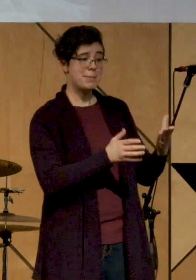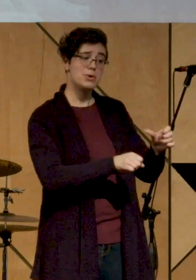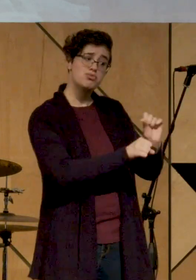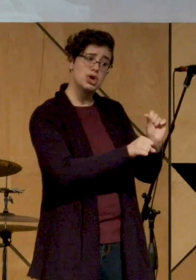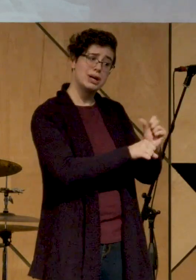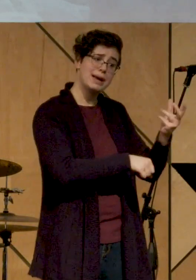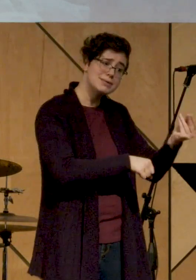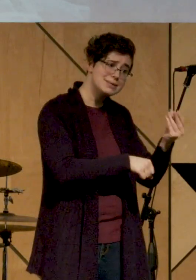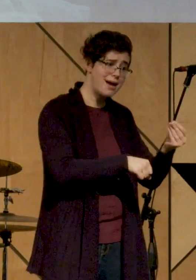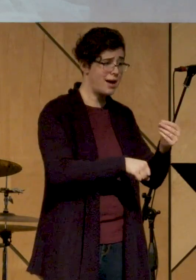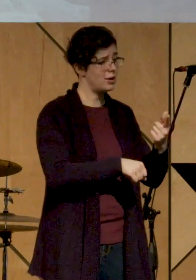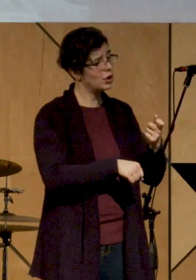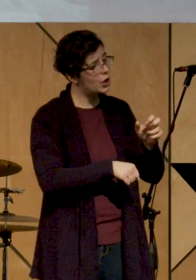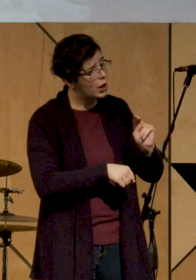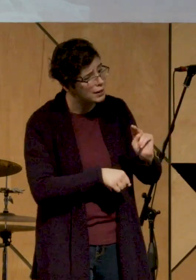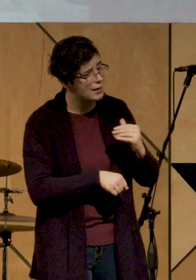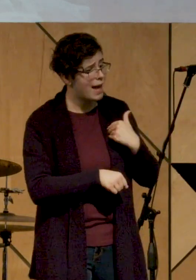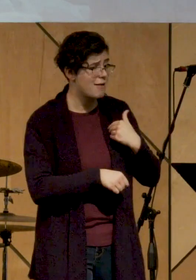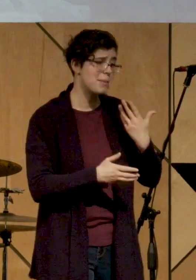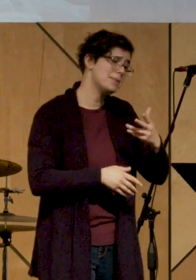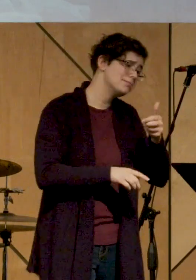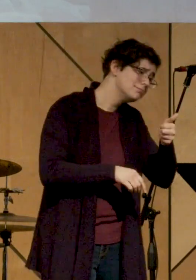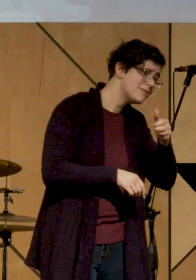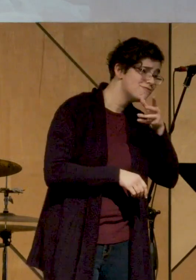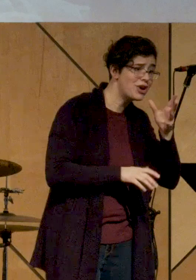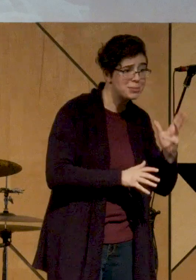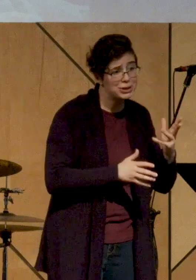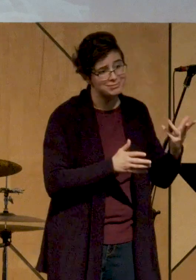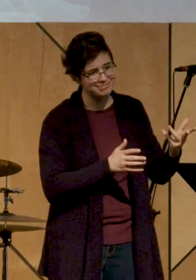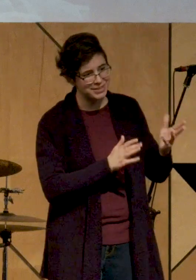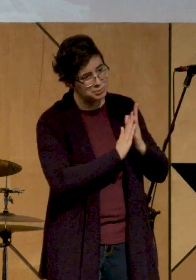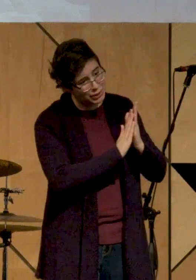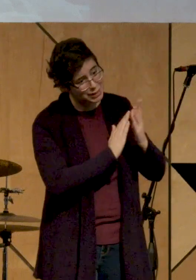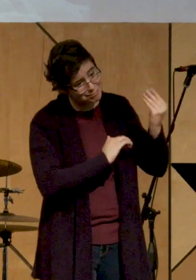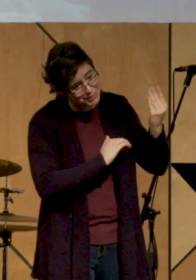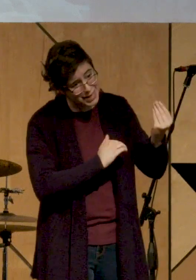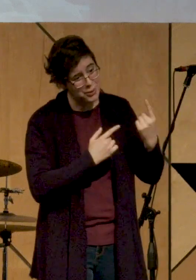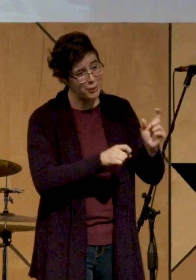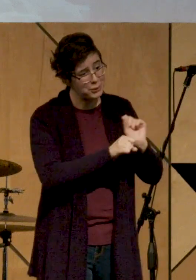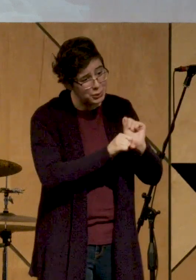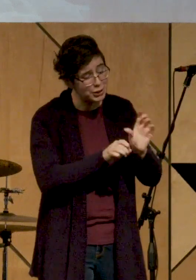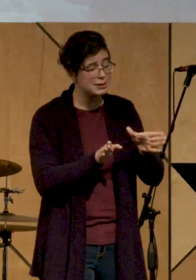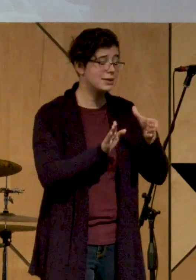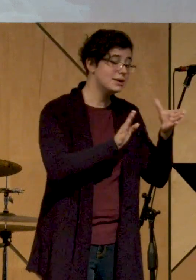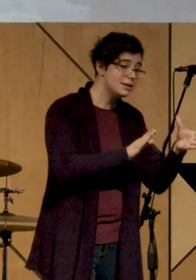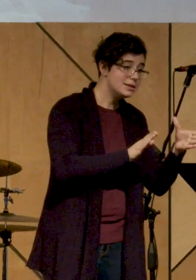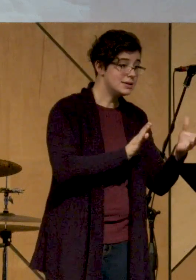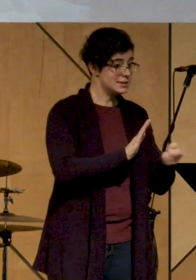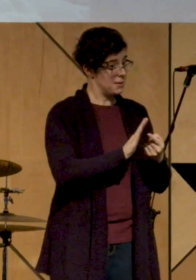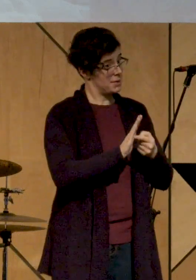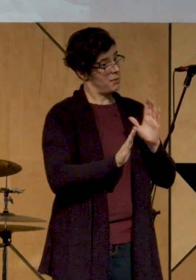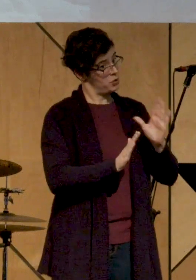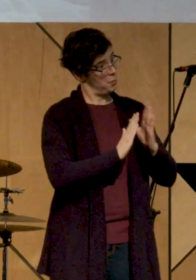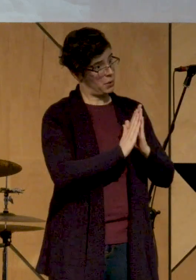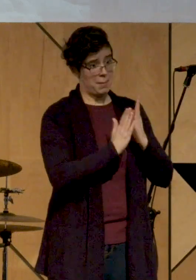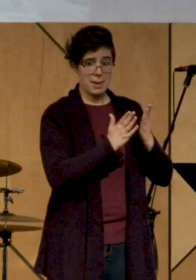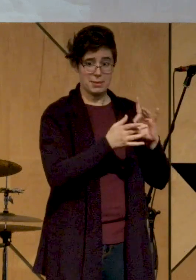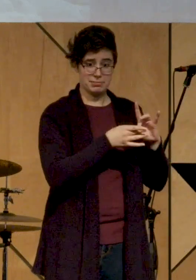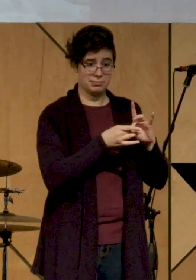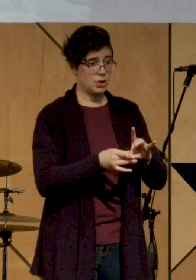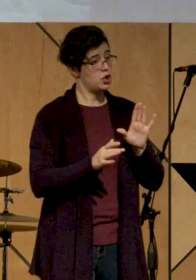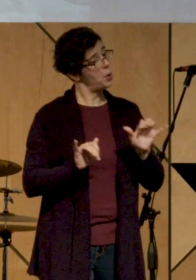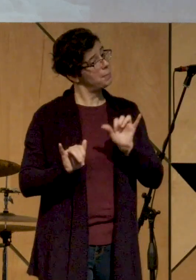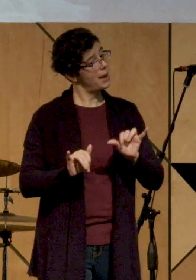ground. Maybe for you, prayer comes the most easily when you connect it to rhythms of life. Like you pray